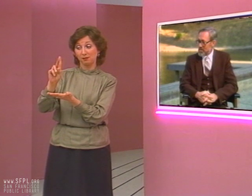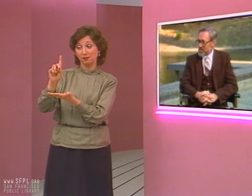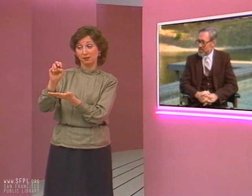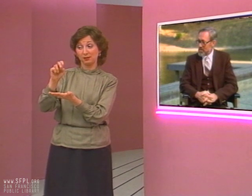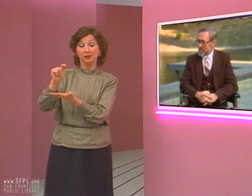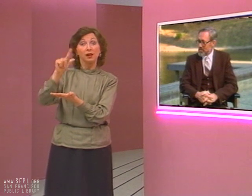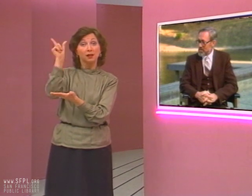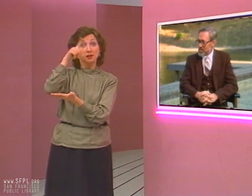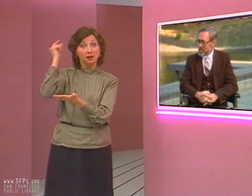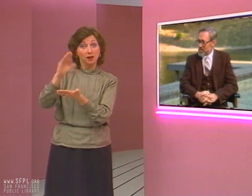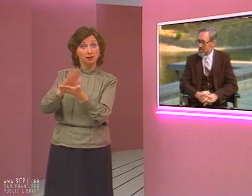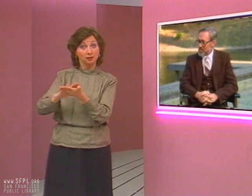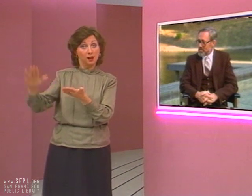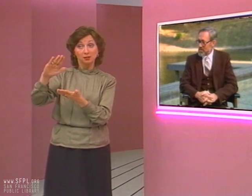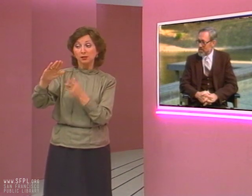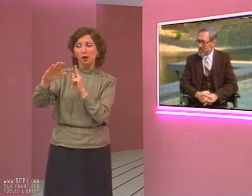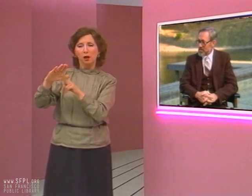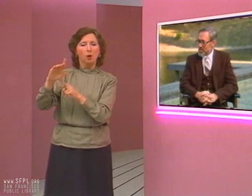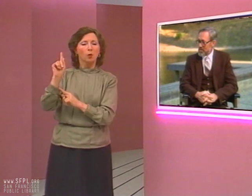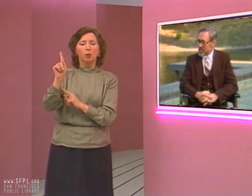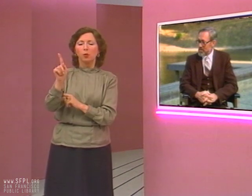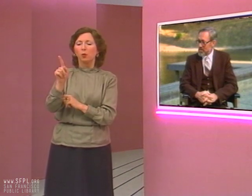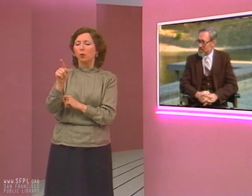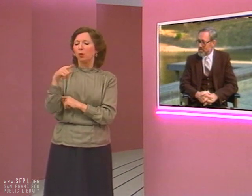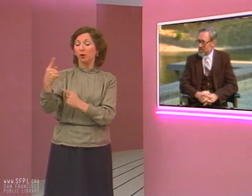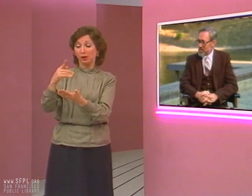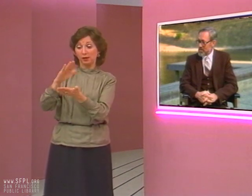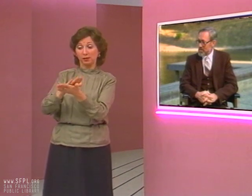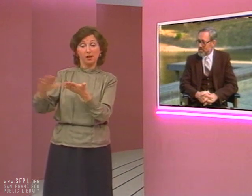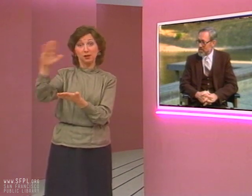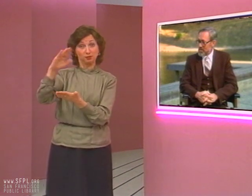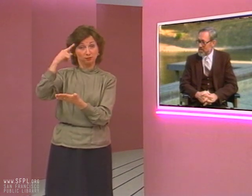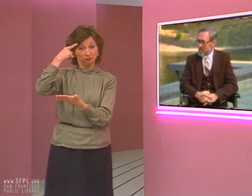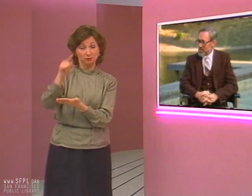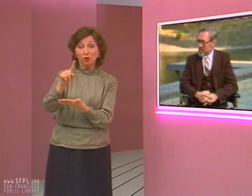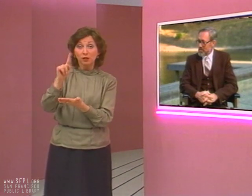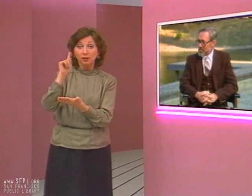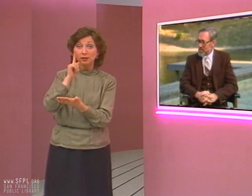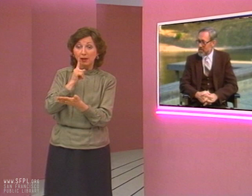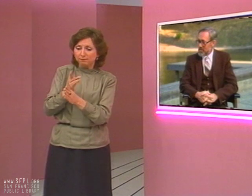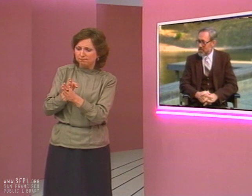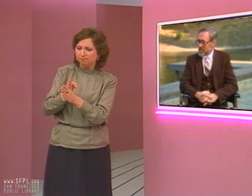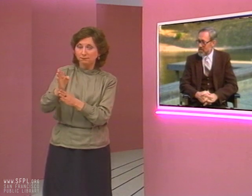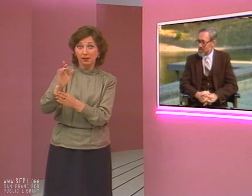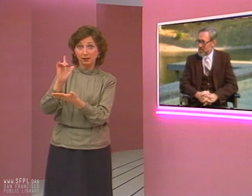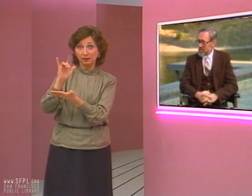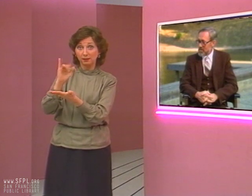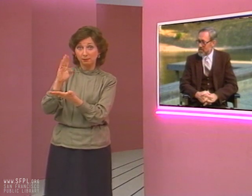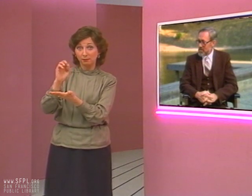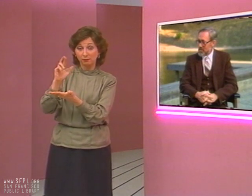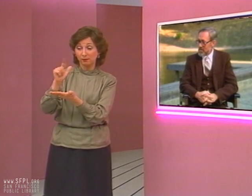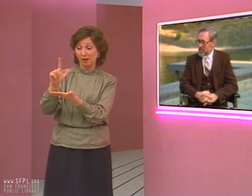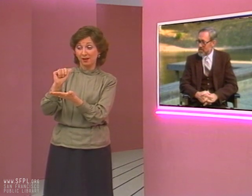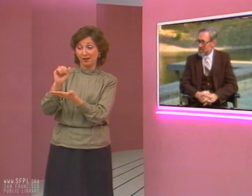Gallaudet College is the only liberal arts college for the deaf in the world. Mr.